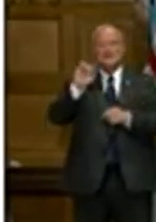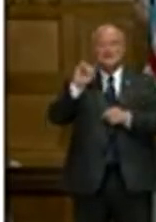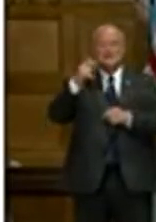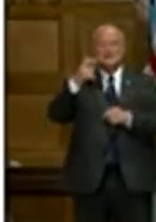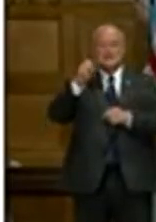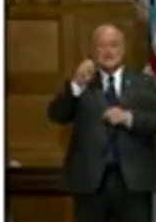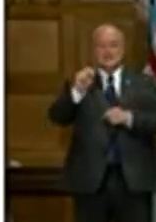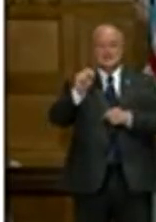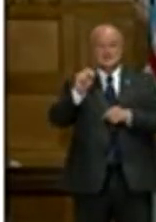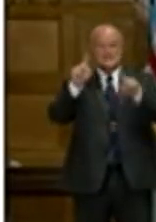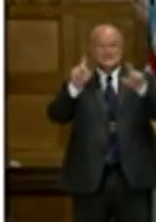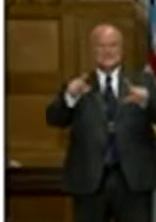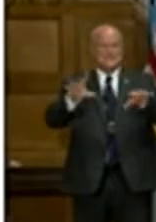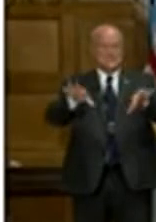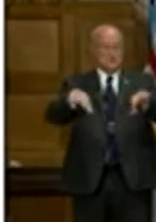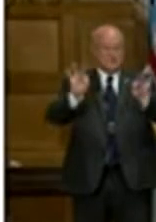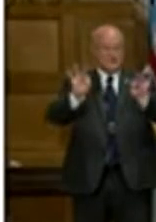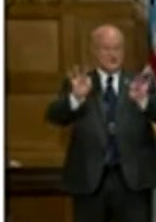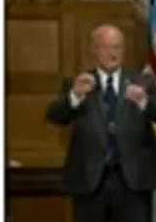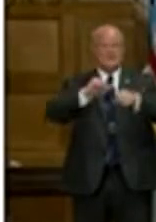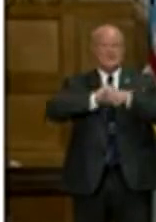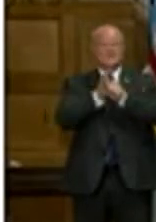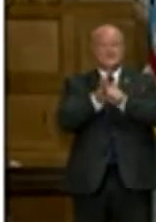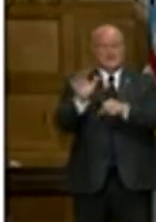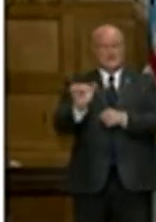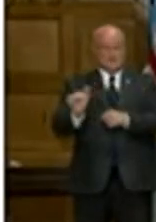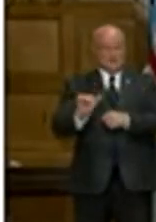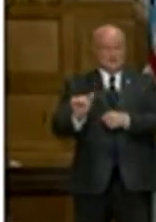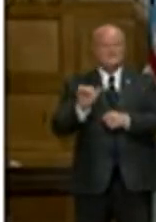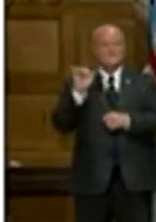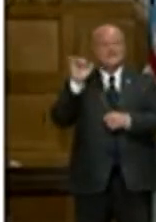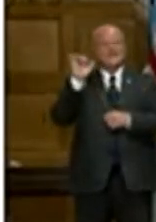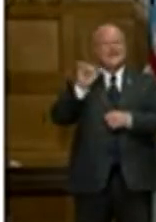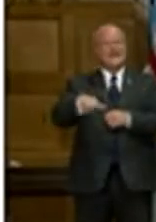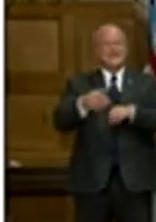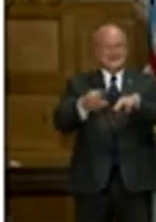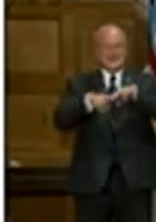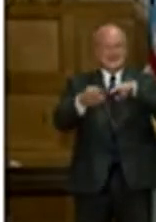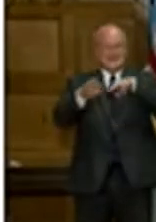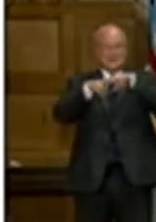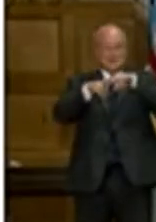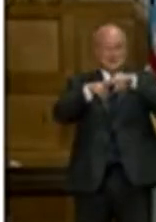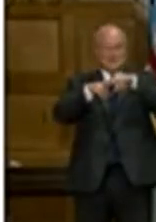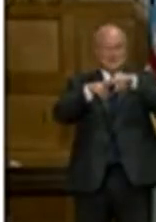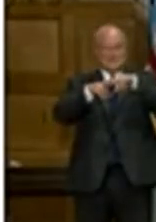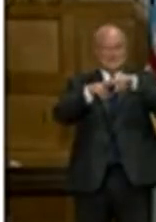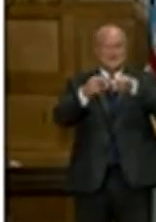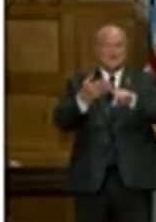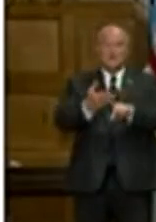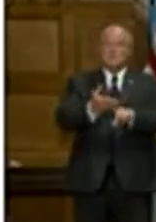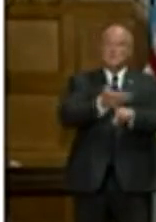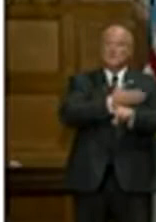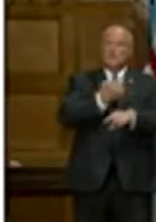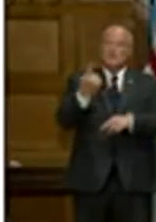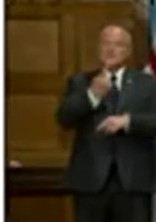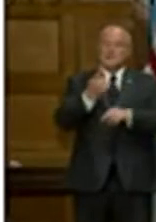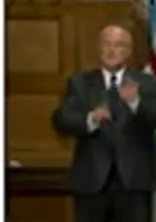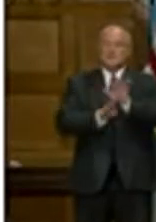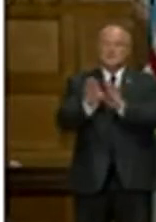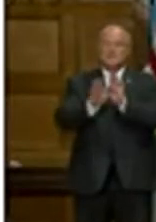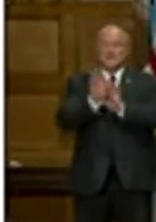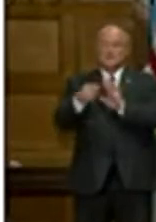will pick up the virus as well. And we see that those increase even before someone